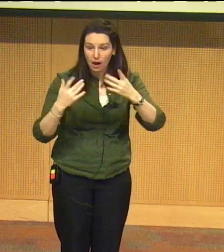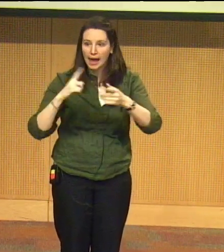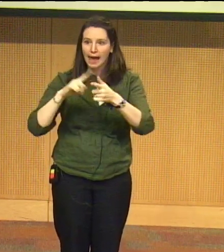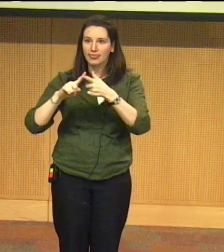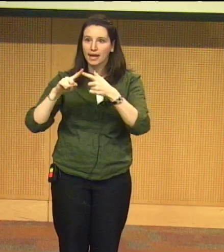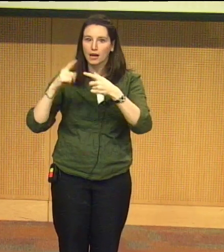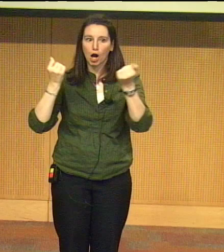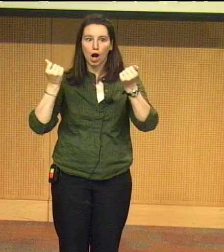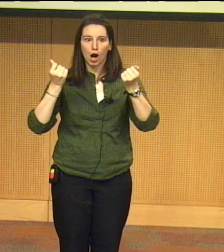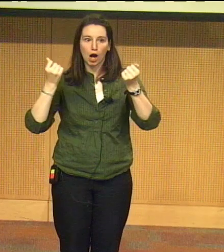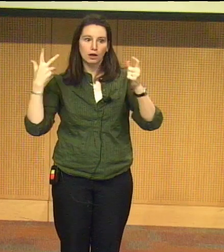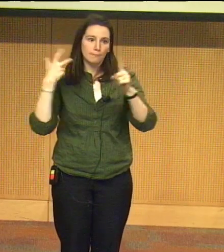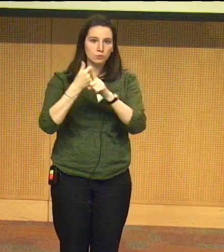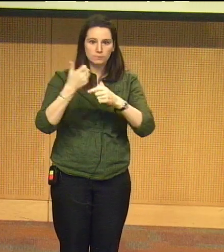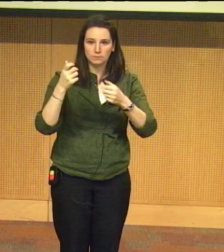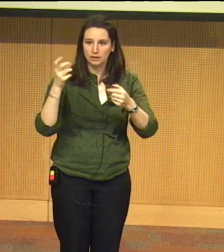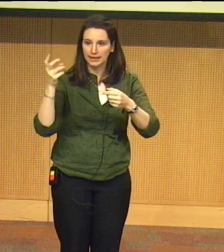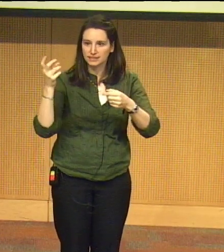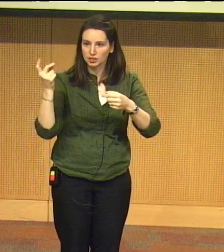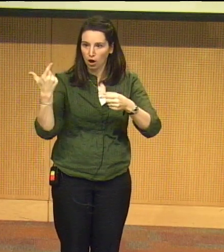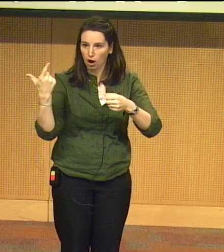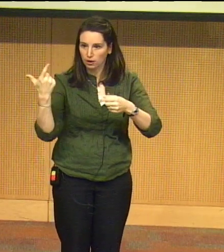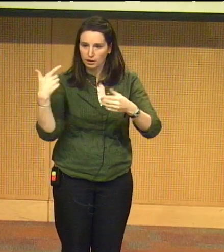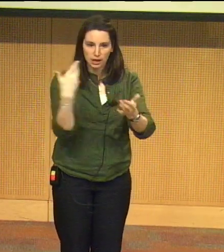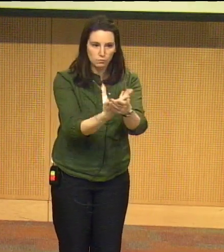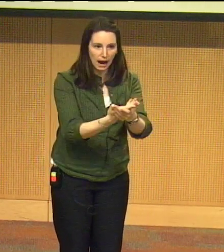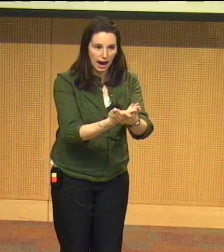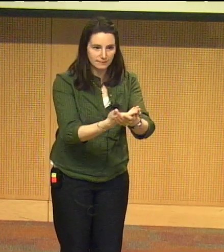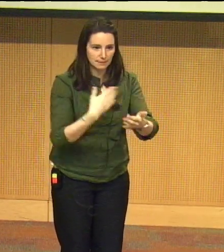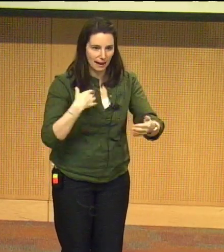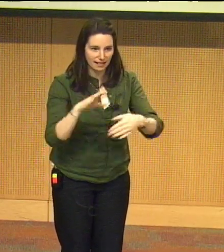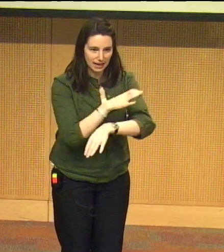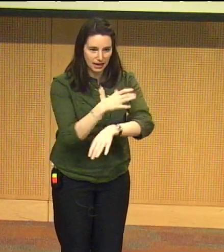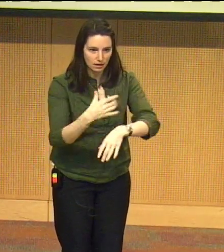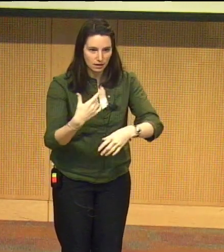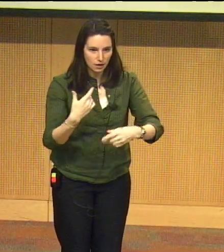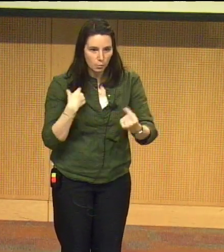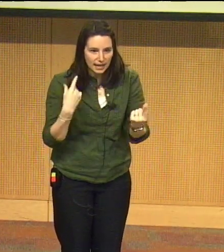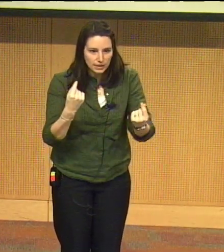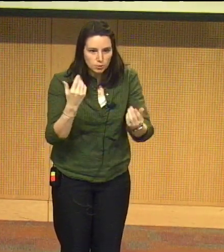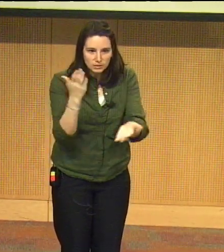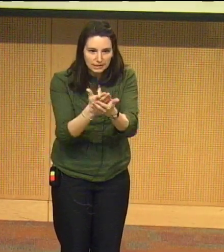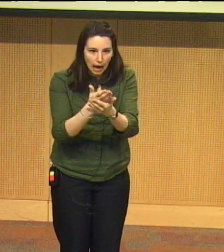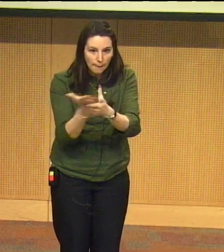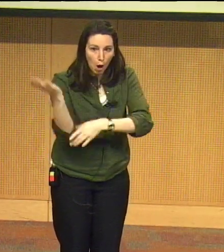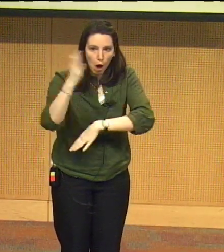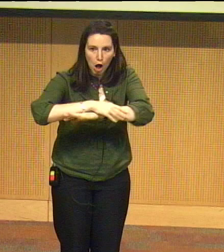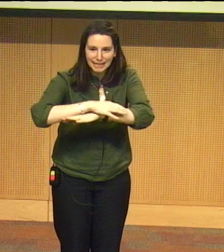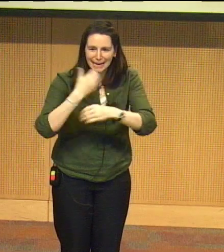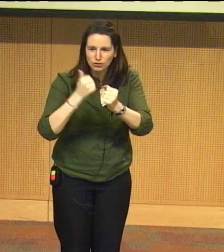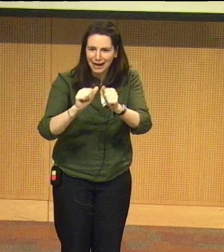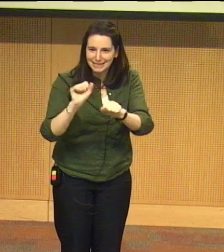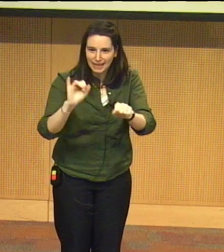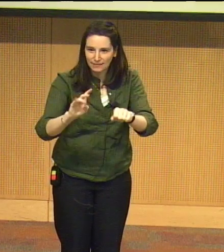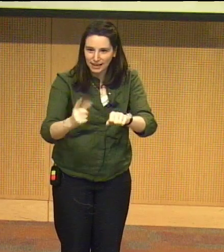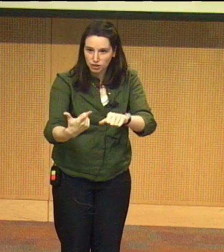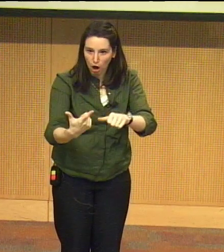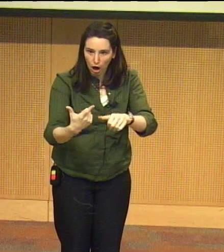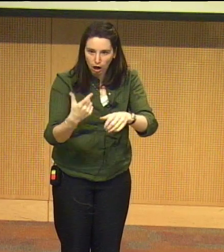and then a car, boom, hits a dog and arrives in my clinic. What can I do? Stop all day, try to save that dog,